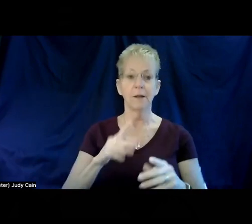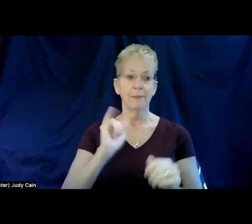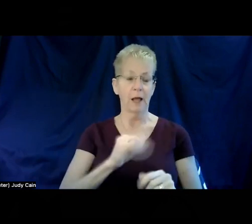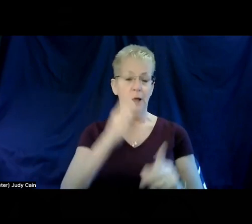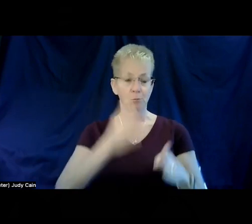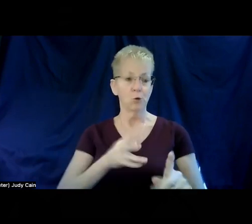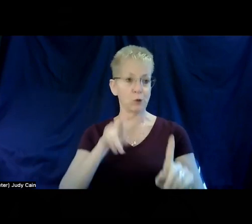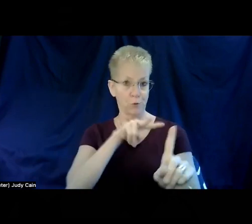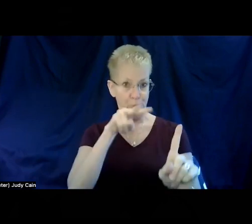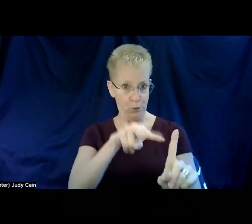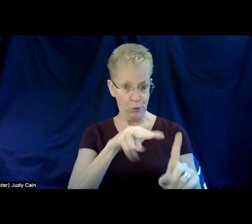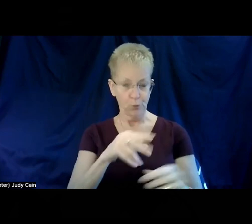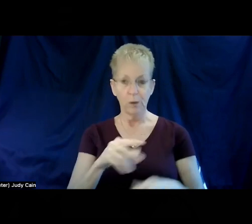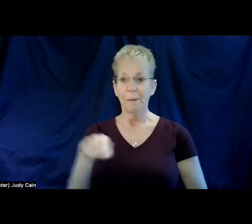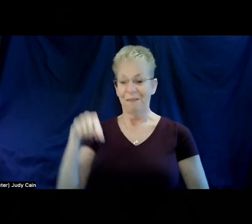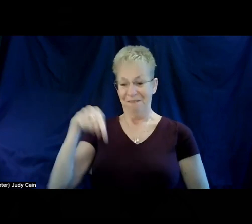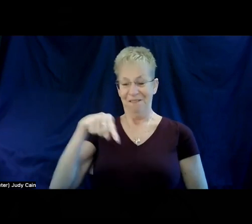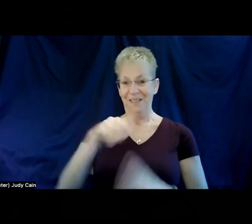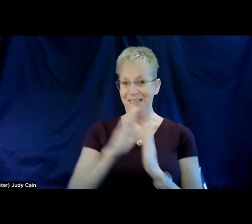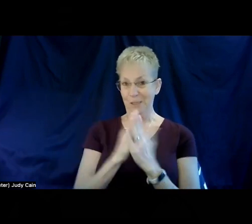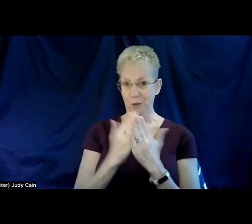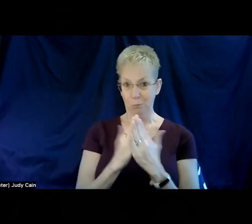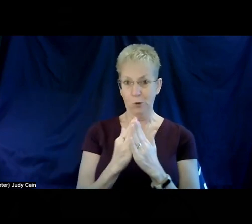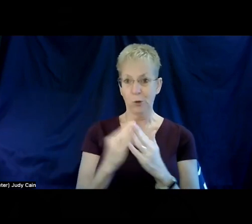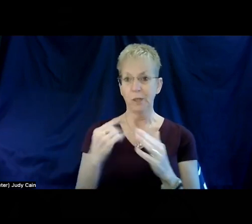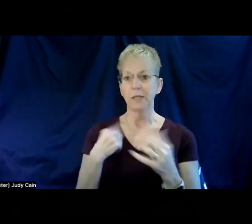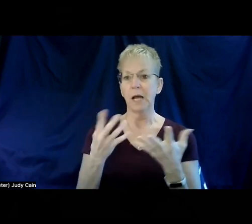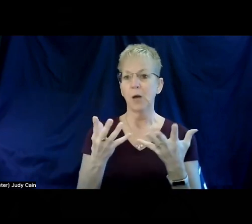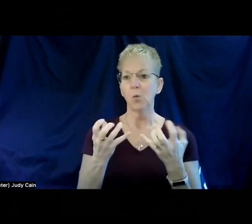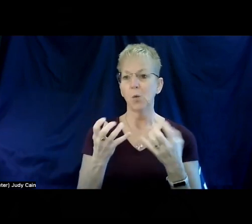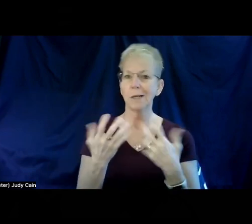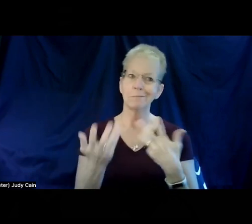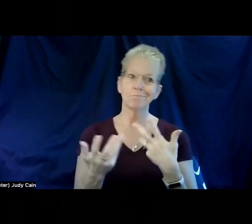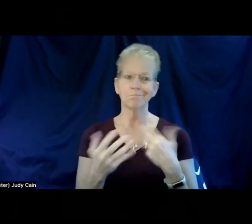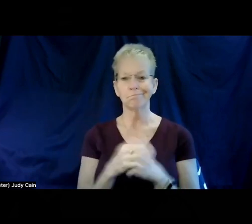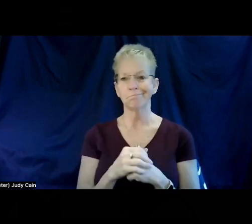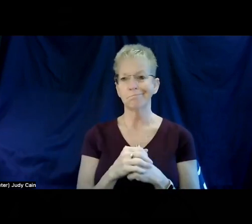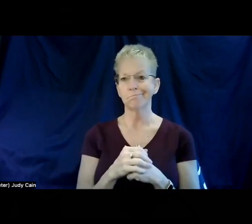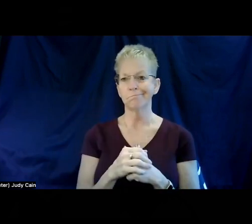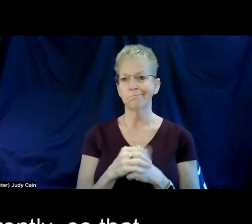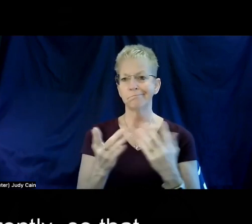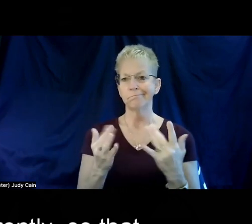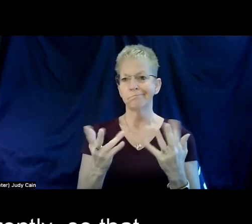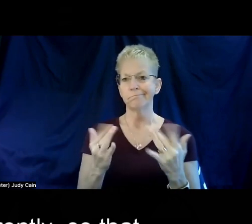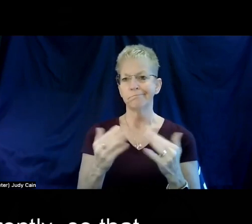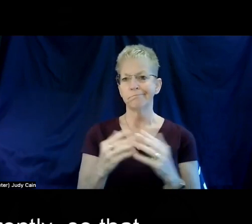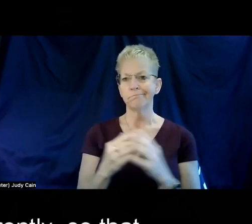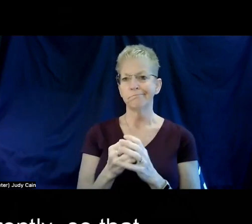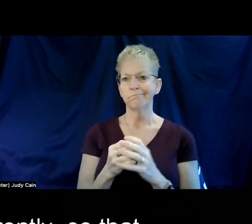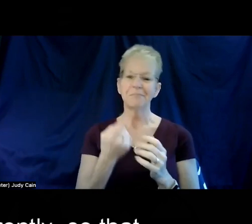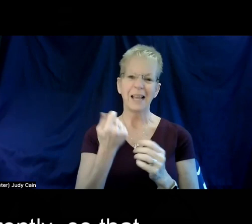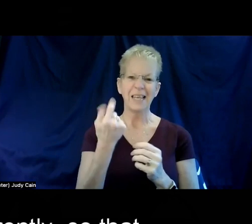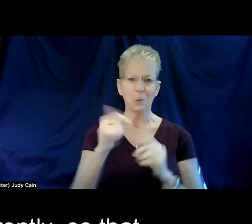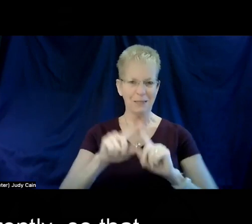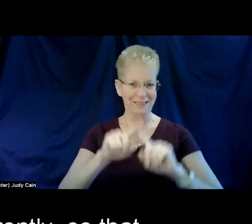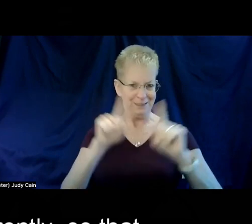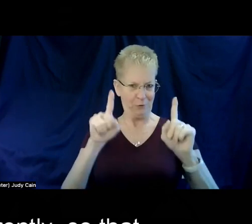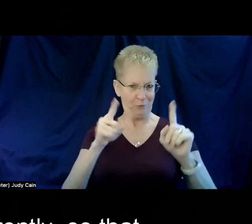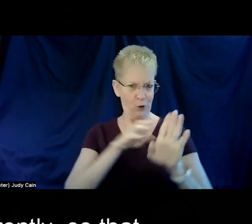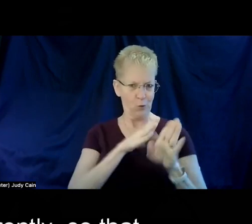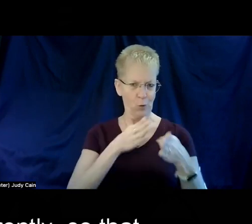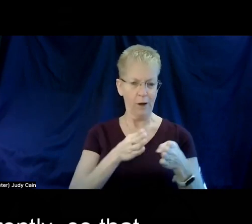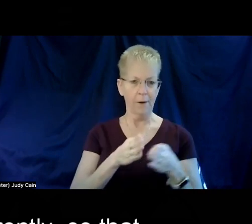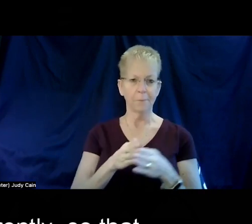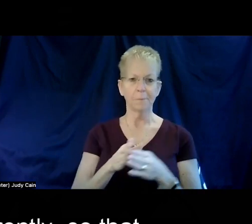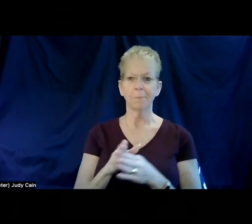exclusively, but for this book, I wanted to begin a little differently. So this